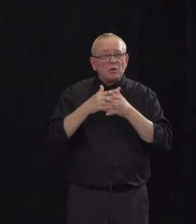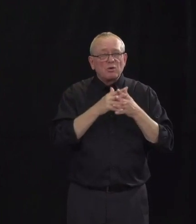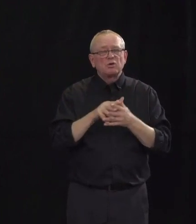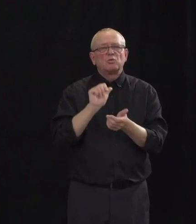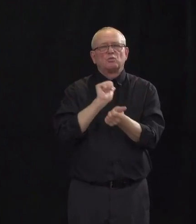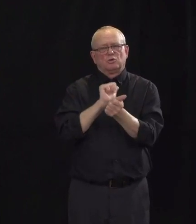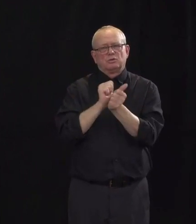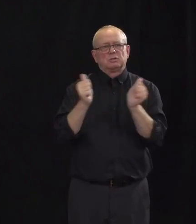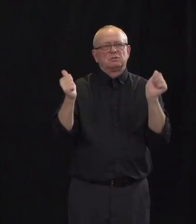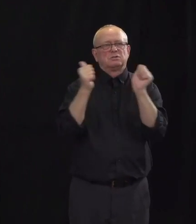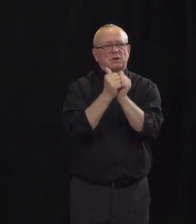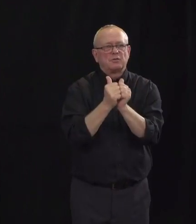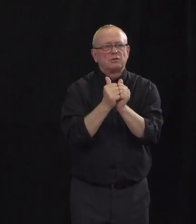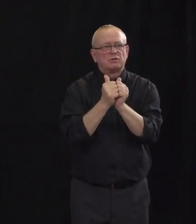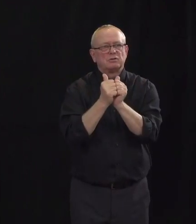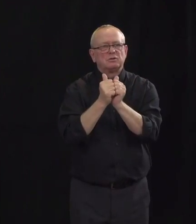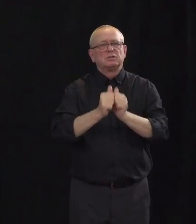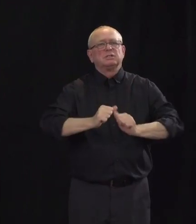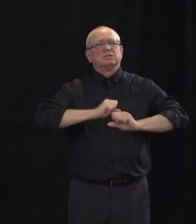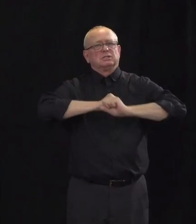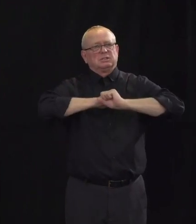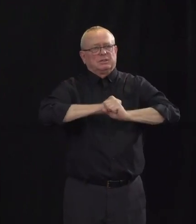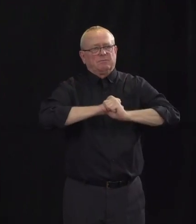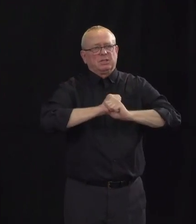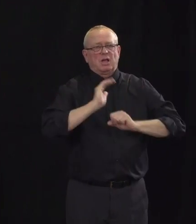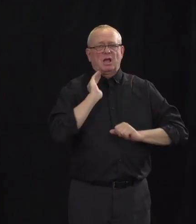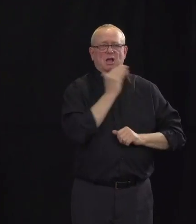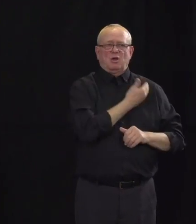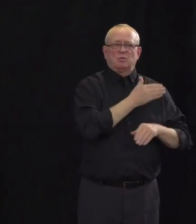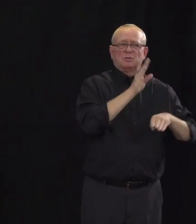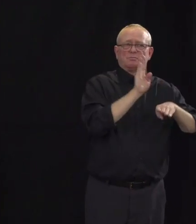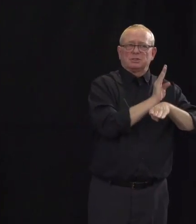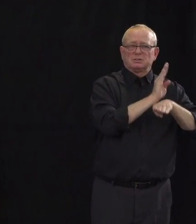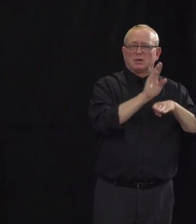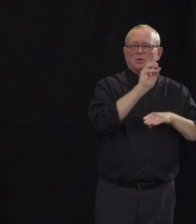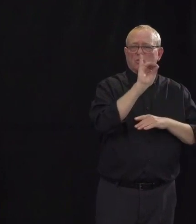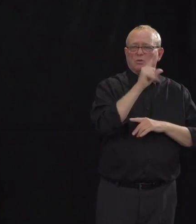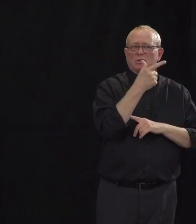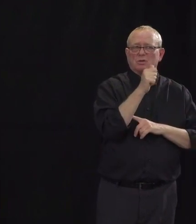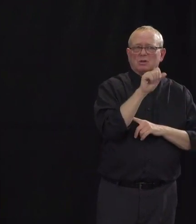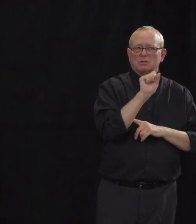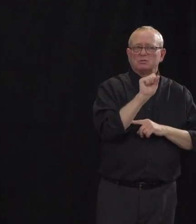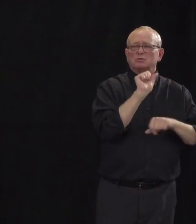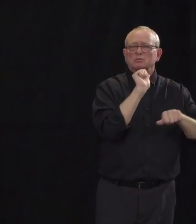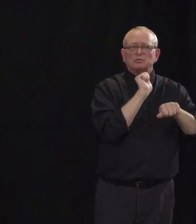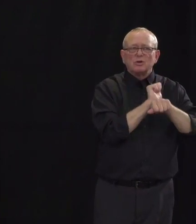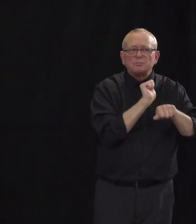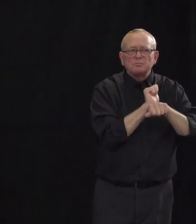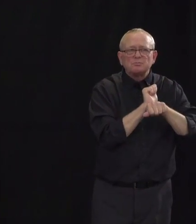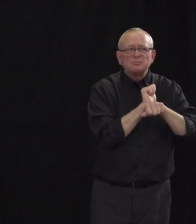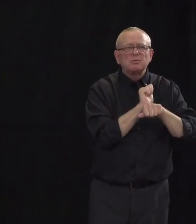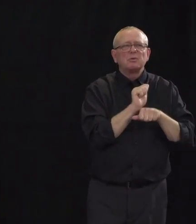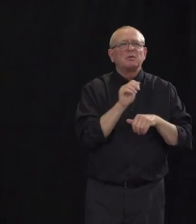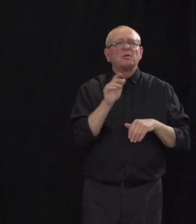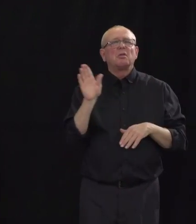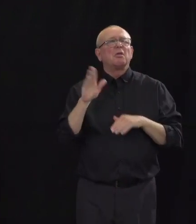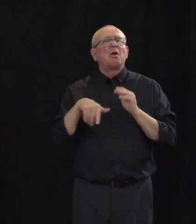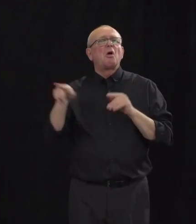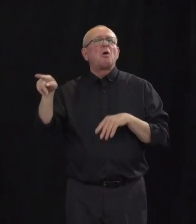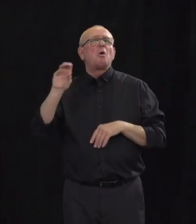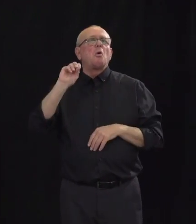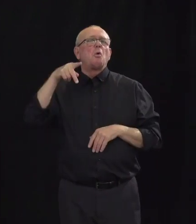our energy jobs and industry from this predatory dumping by OPEC into our market,